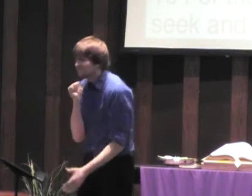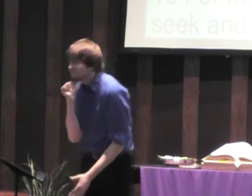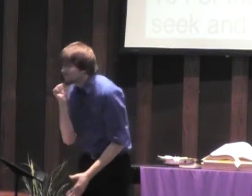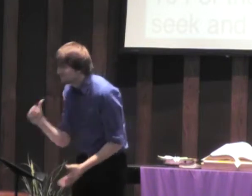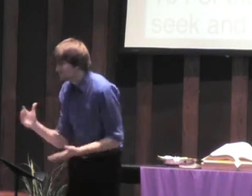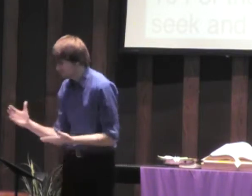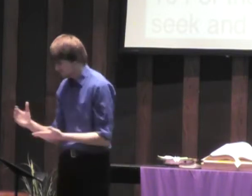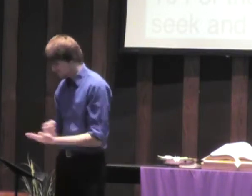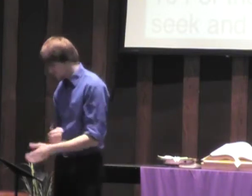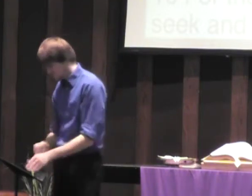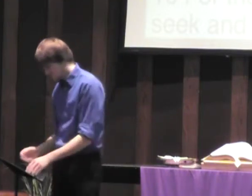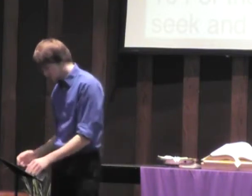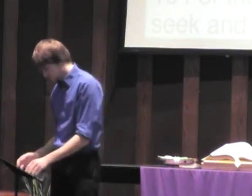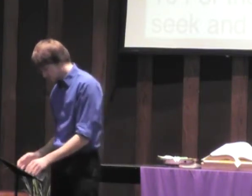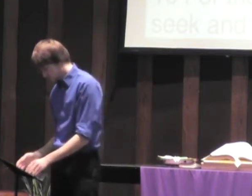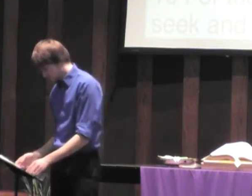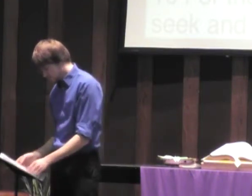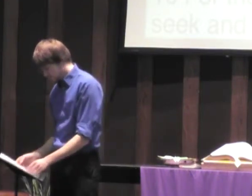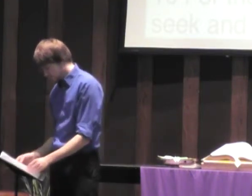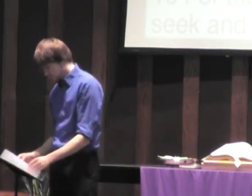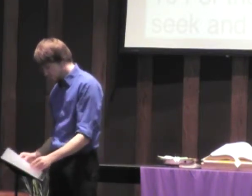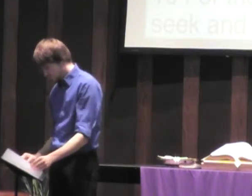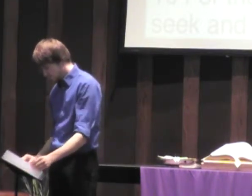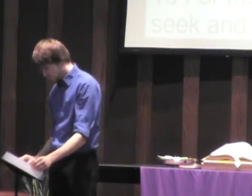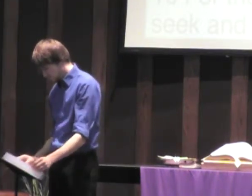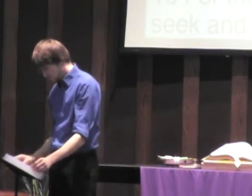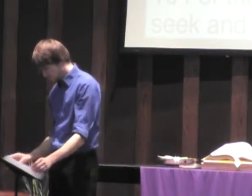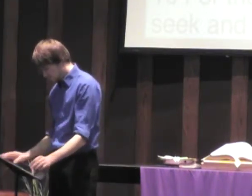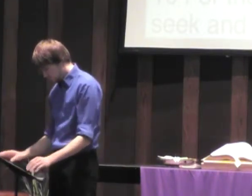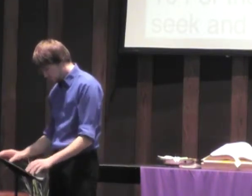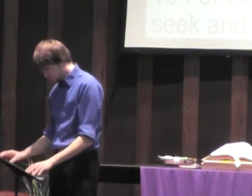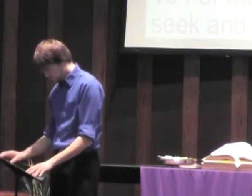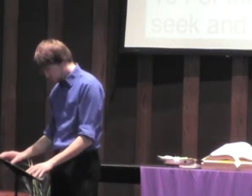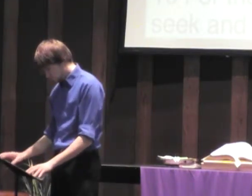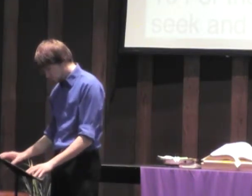not worthy to be with Jesus.